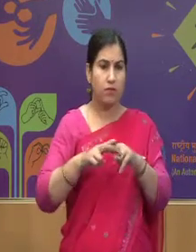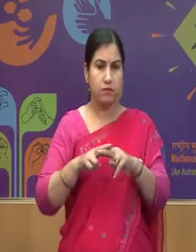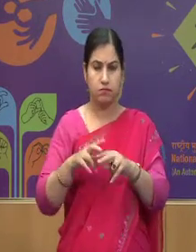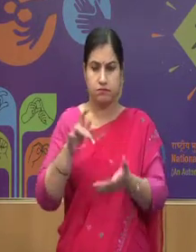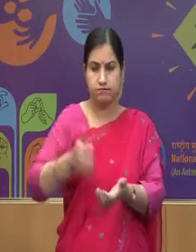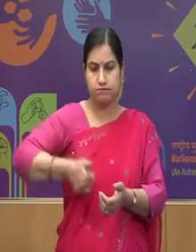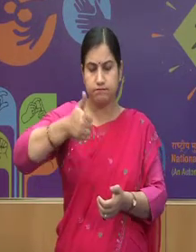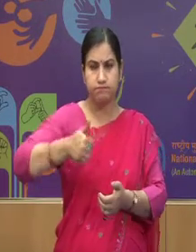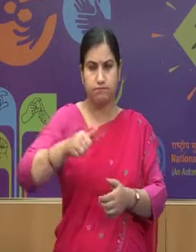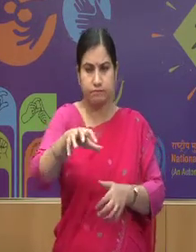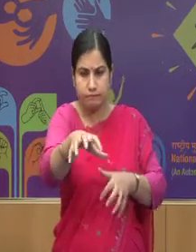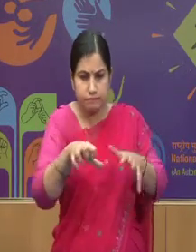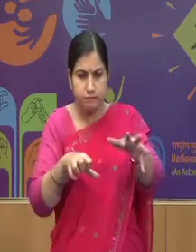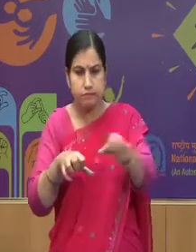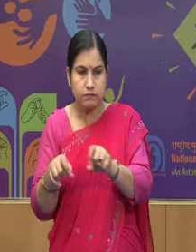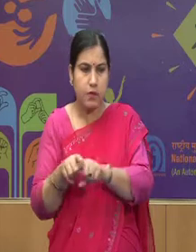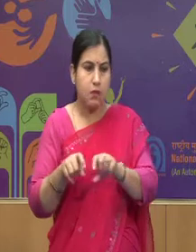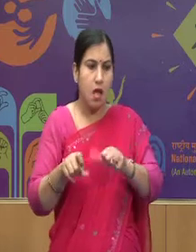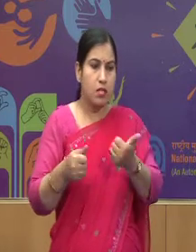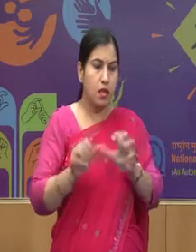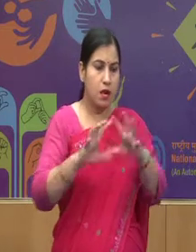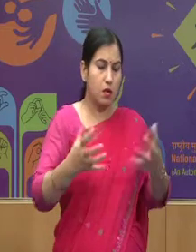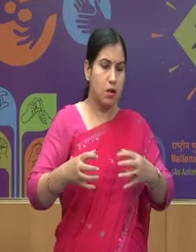to different parts of the world.